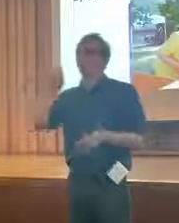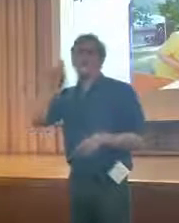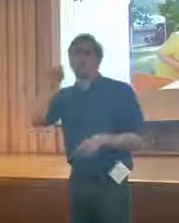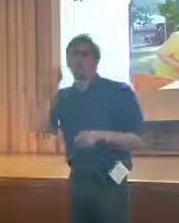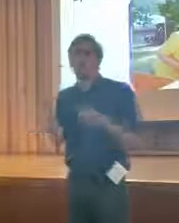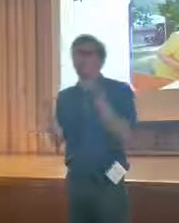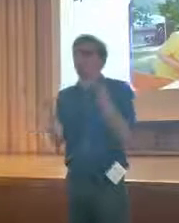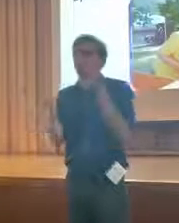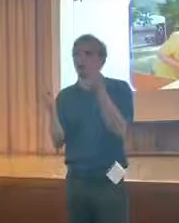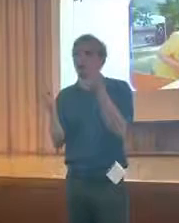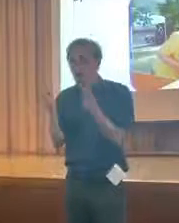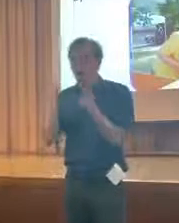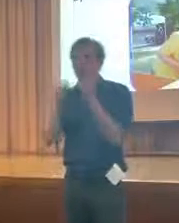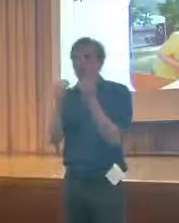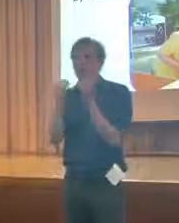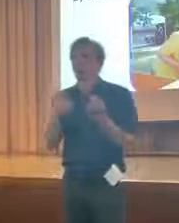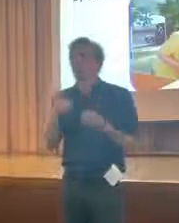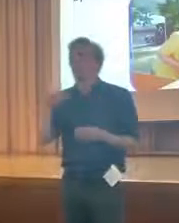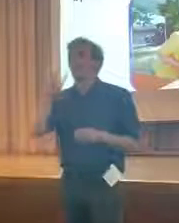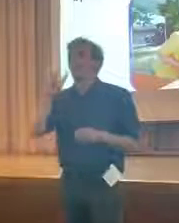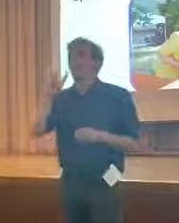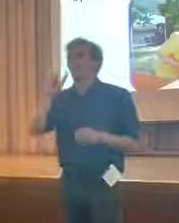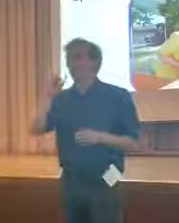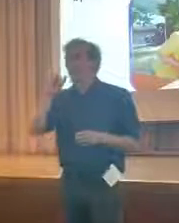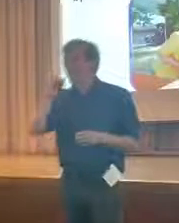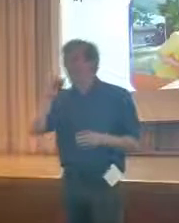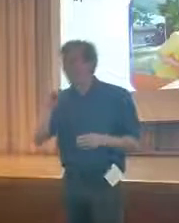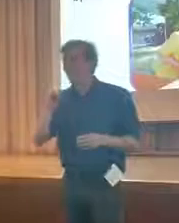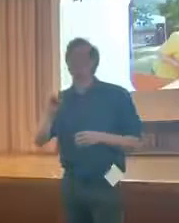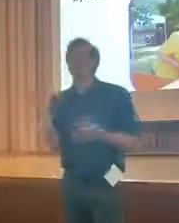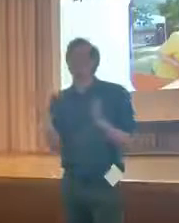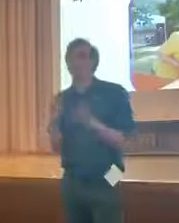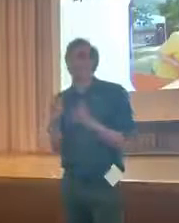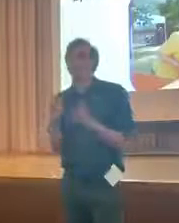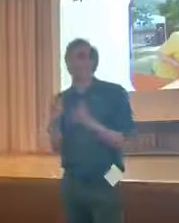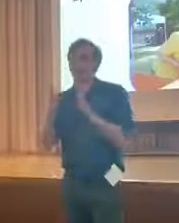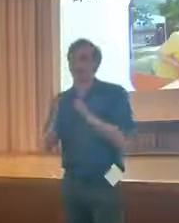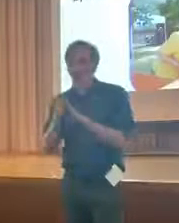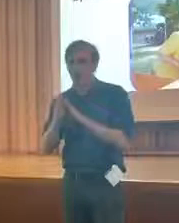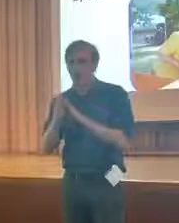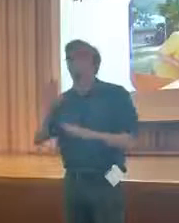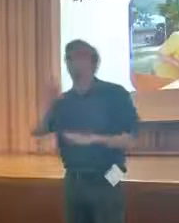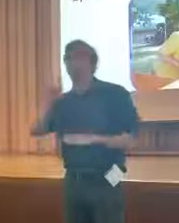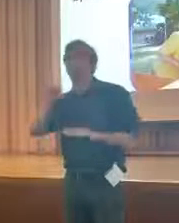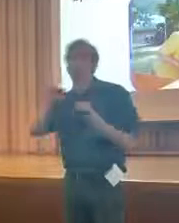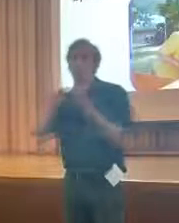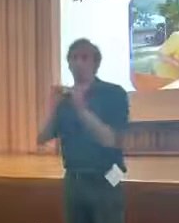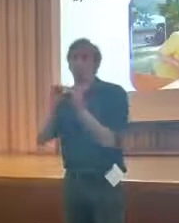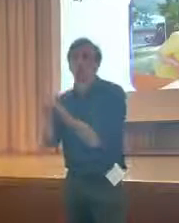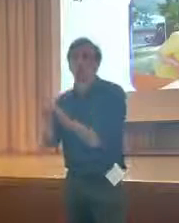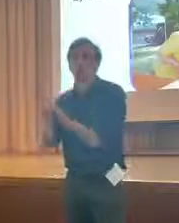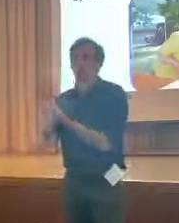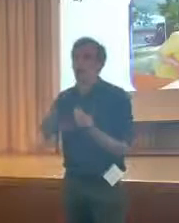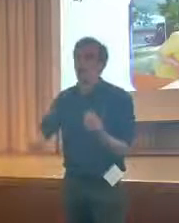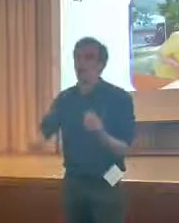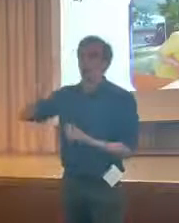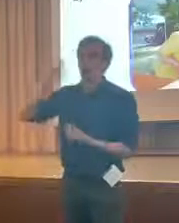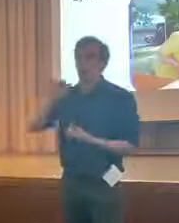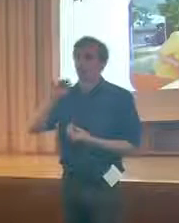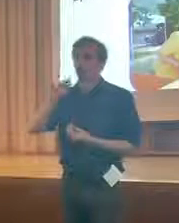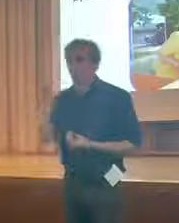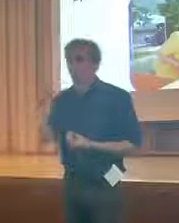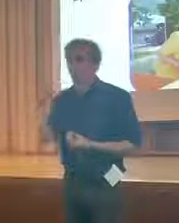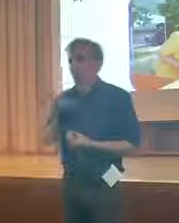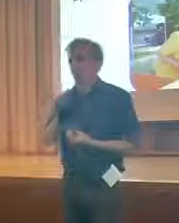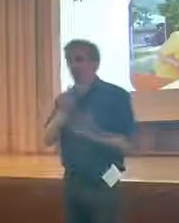bus organizations. And my job was to coordinate the training for the bus drivers so that they could work